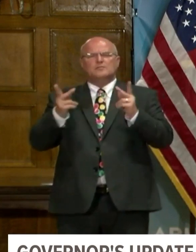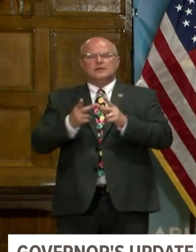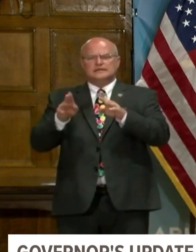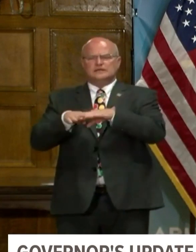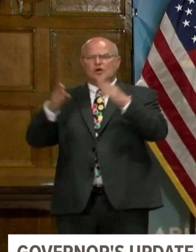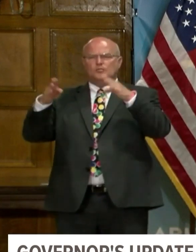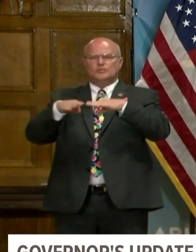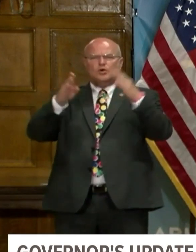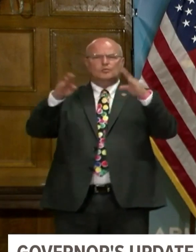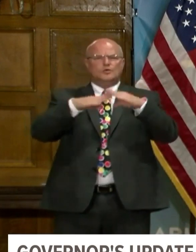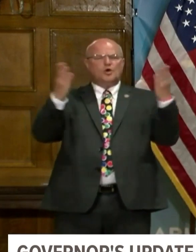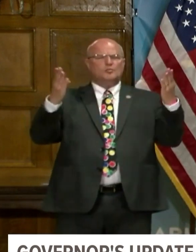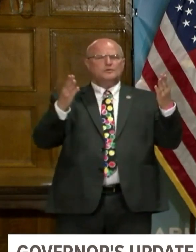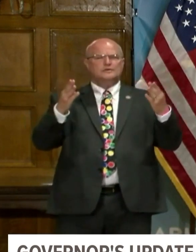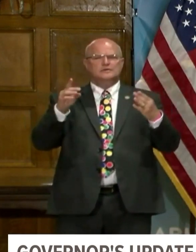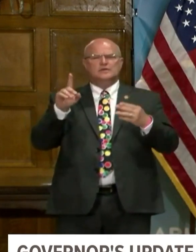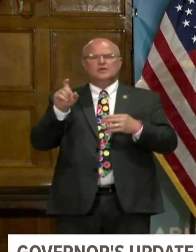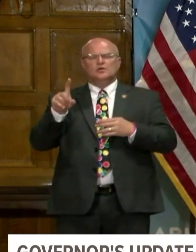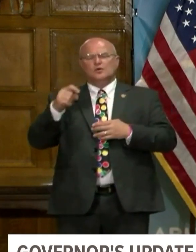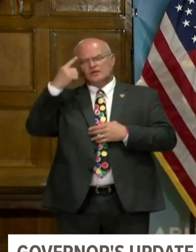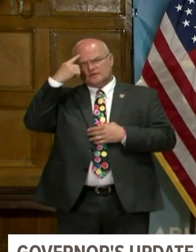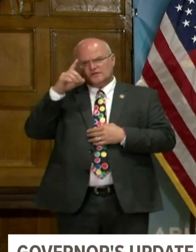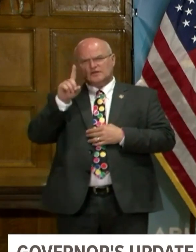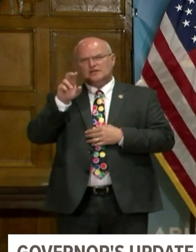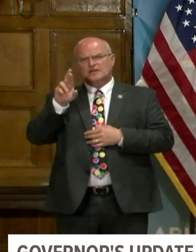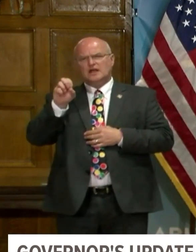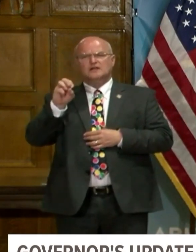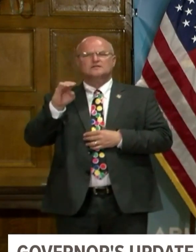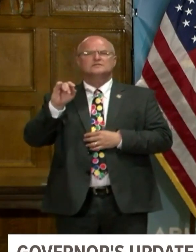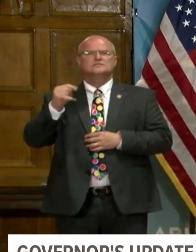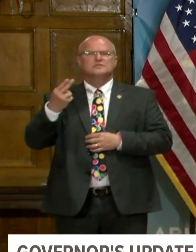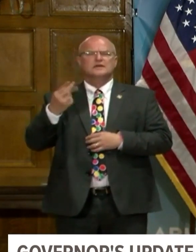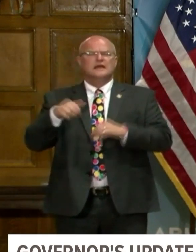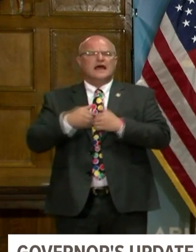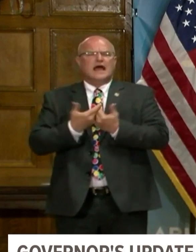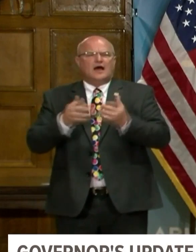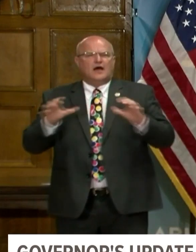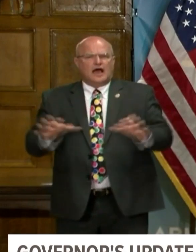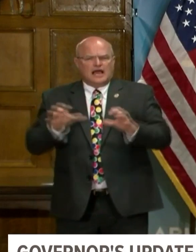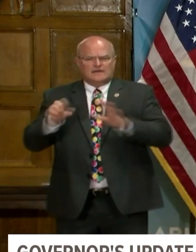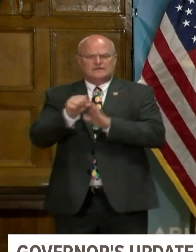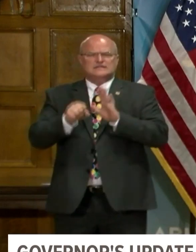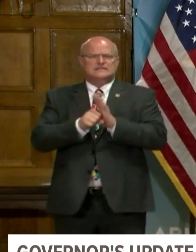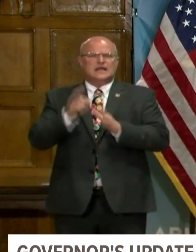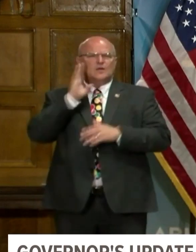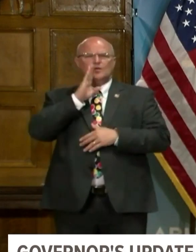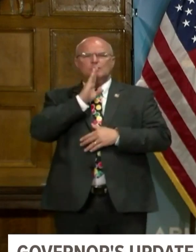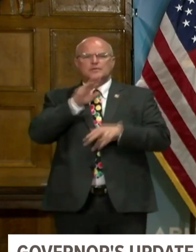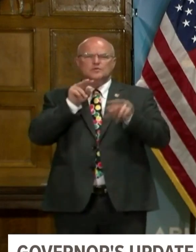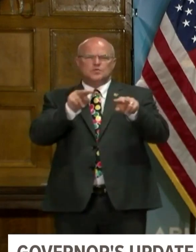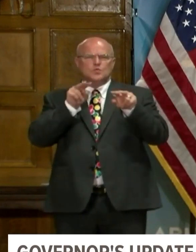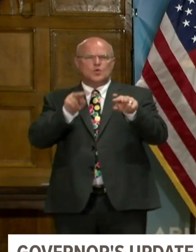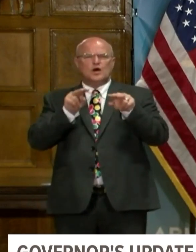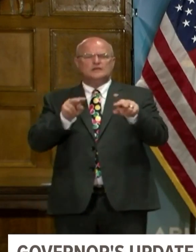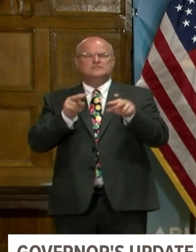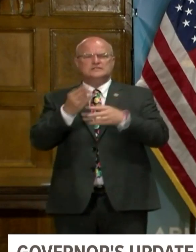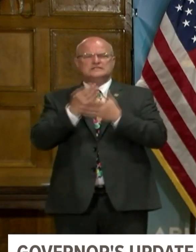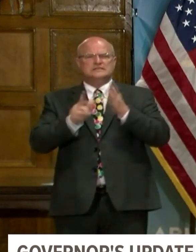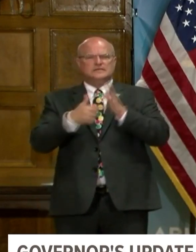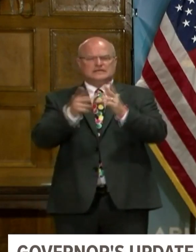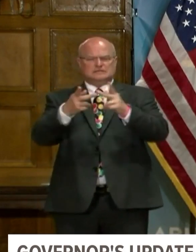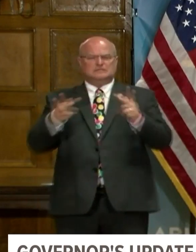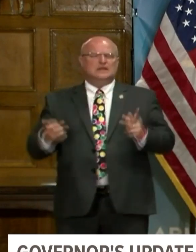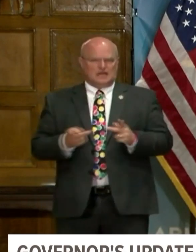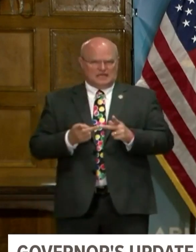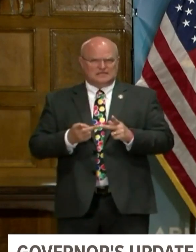opened up? And this is a question for you, but also for Dr. Smith. I guess, how actively is the state going to be watching some of these